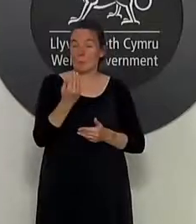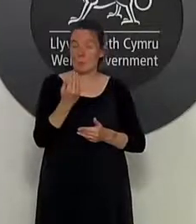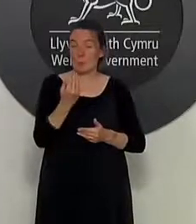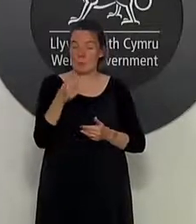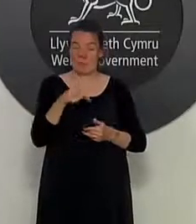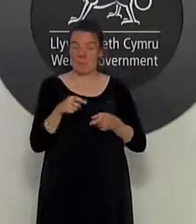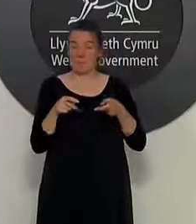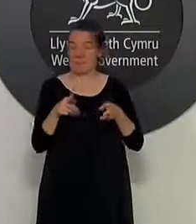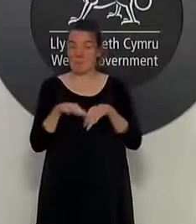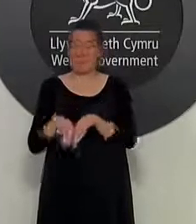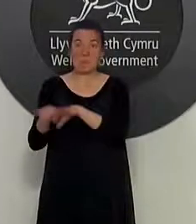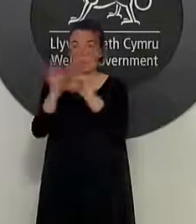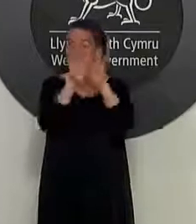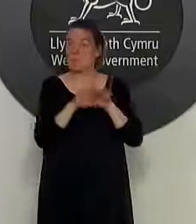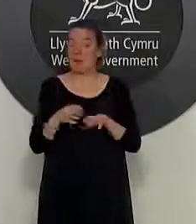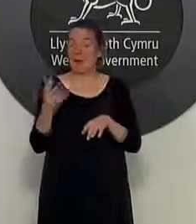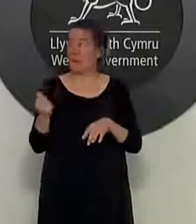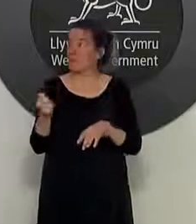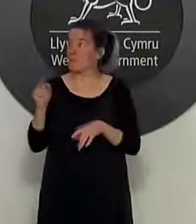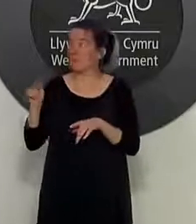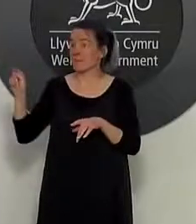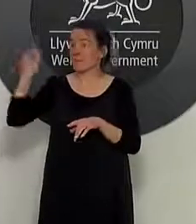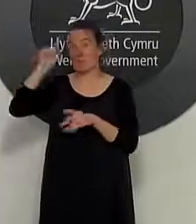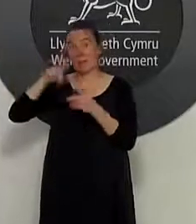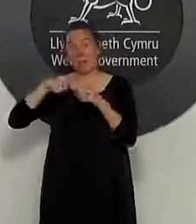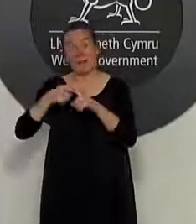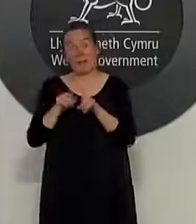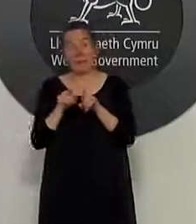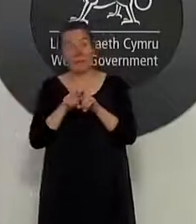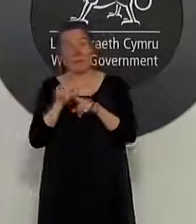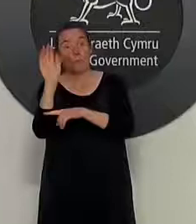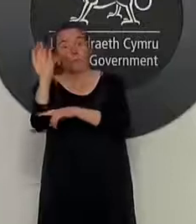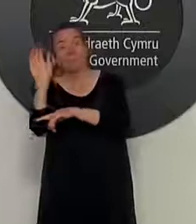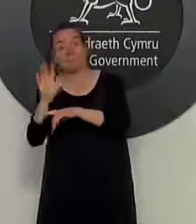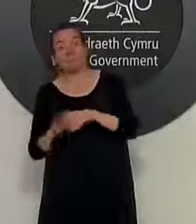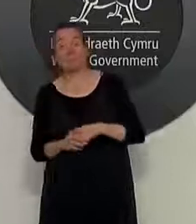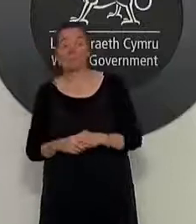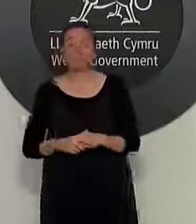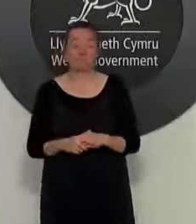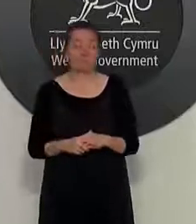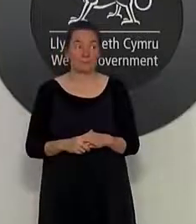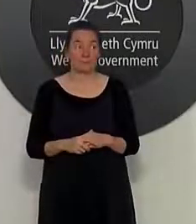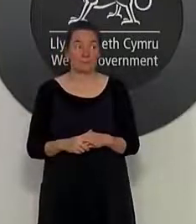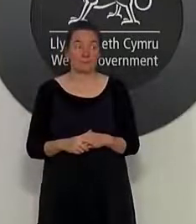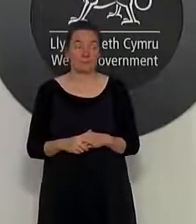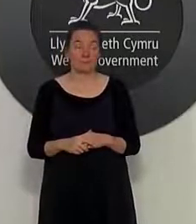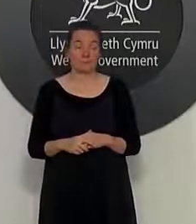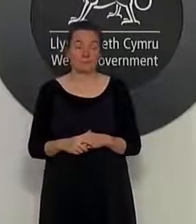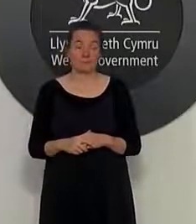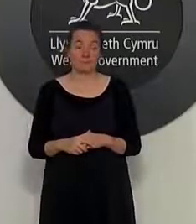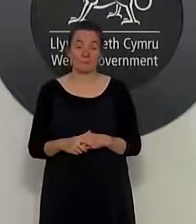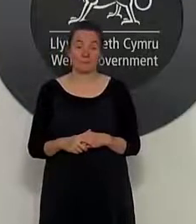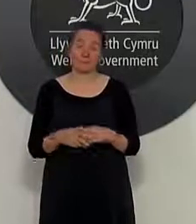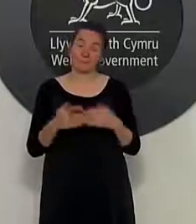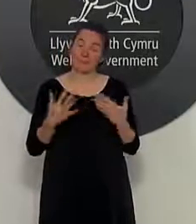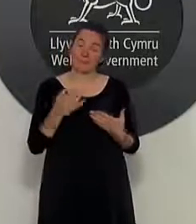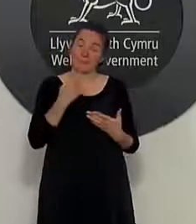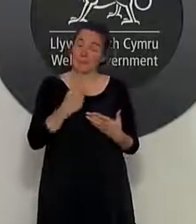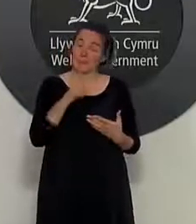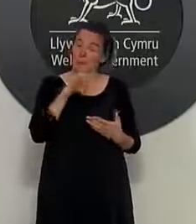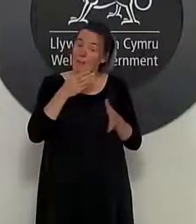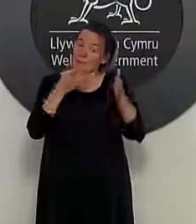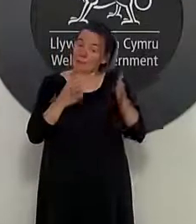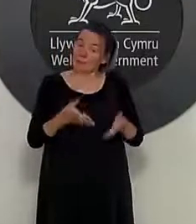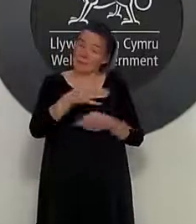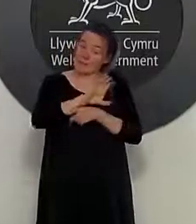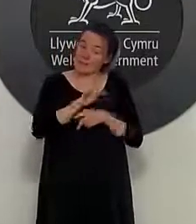the UK and further afield. Having committed to a statutory licensing scheme, of course, we